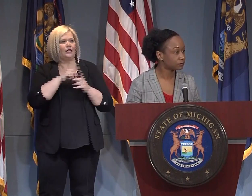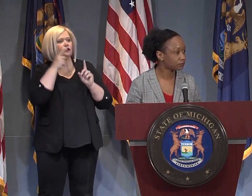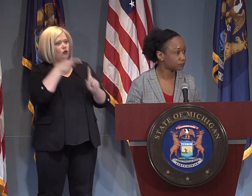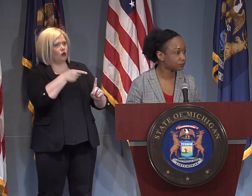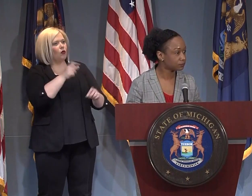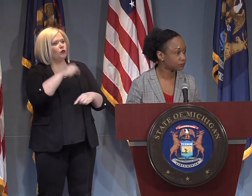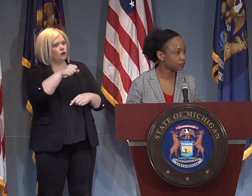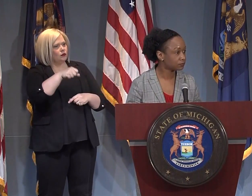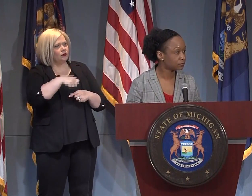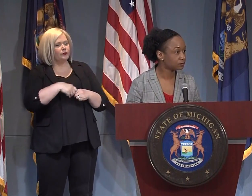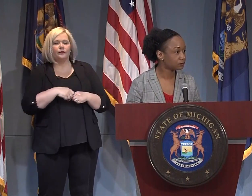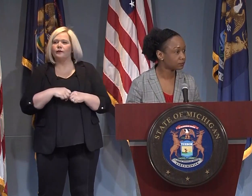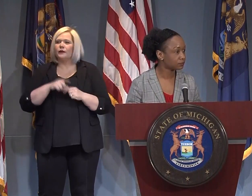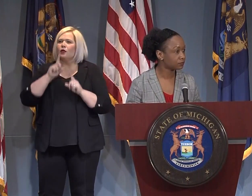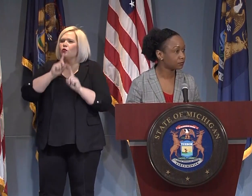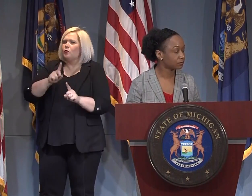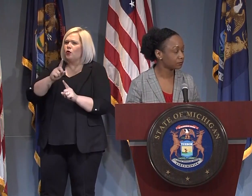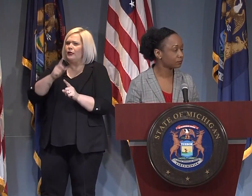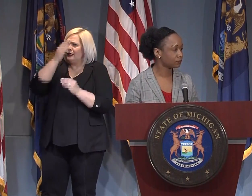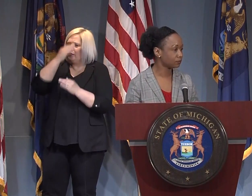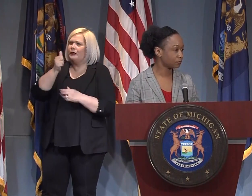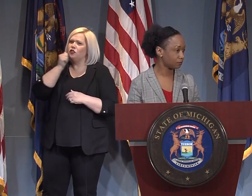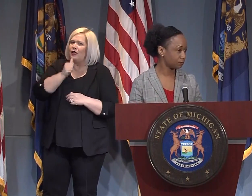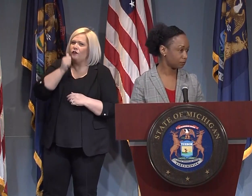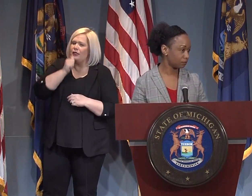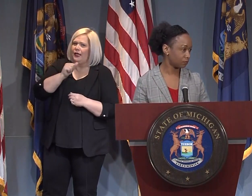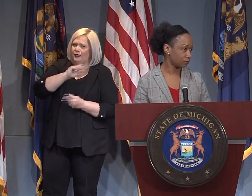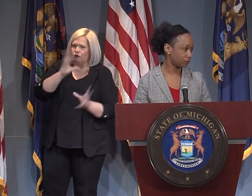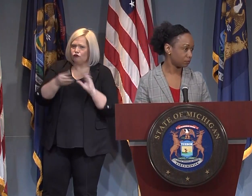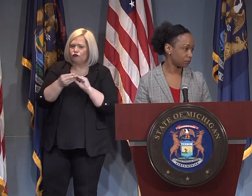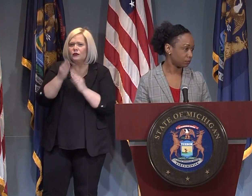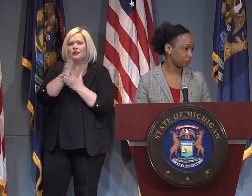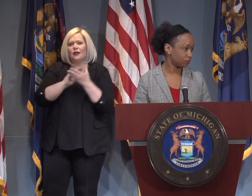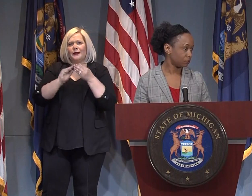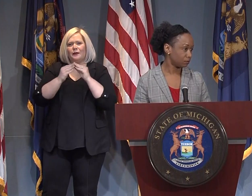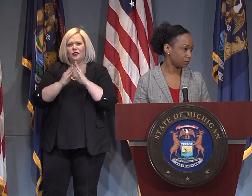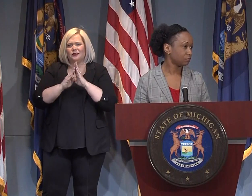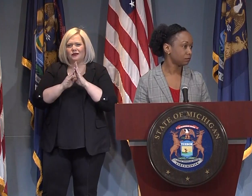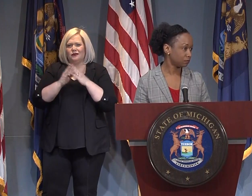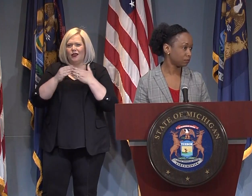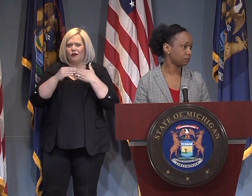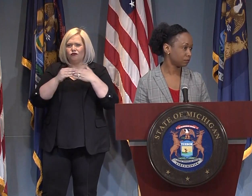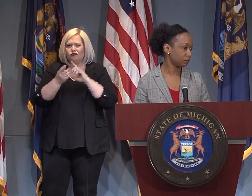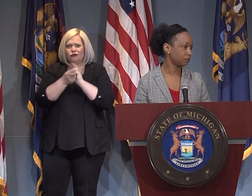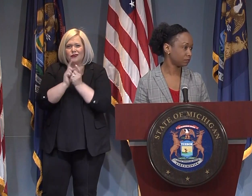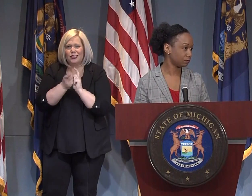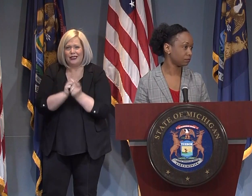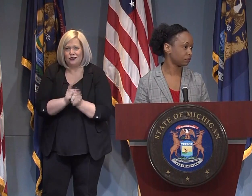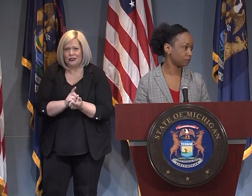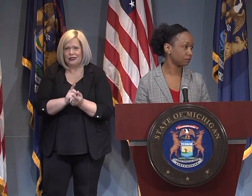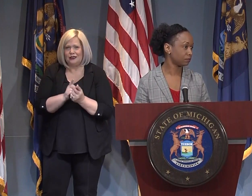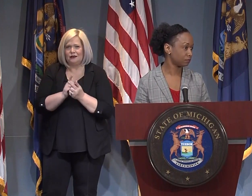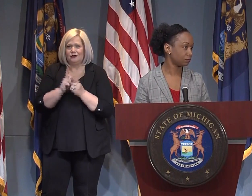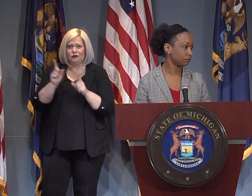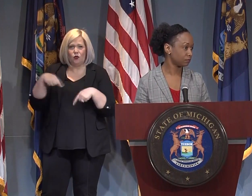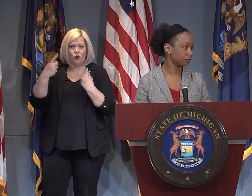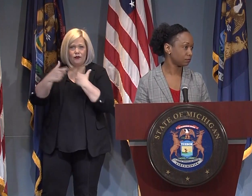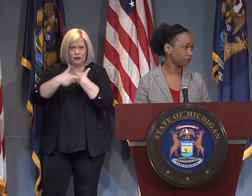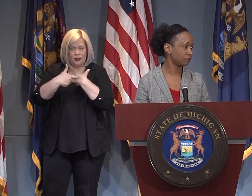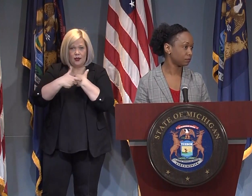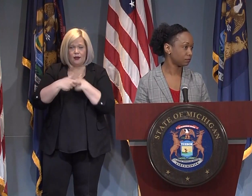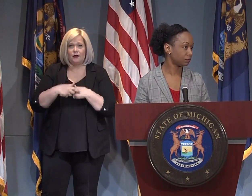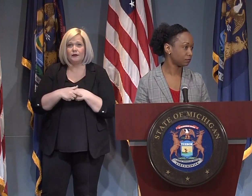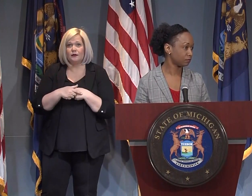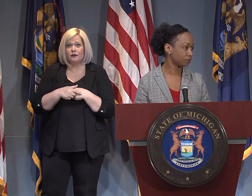at just reporting information daily as a whole, some of the numbers are fluctuating as time goes on.